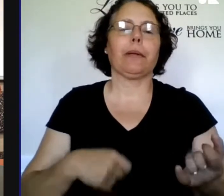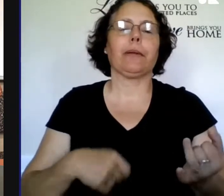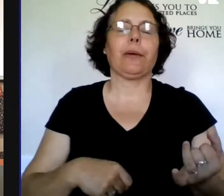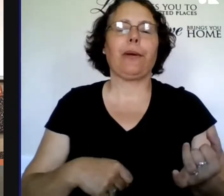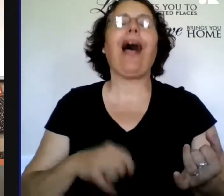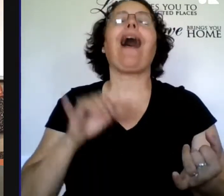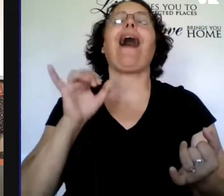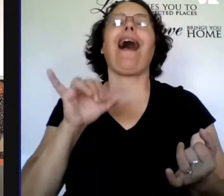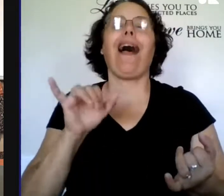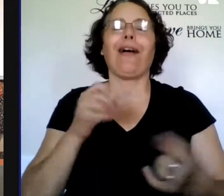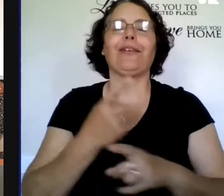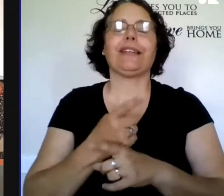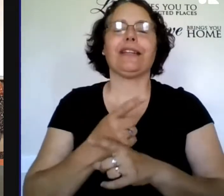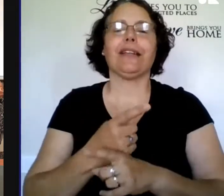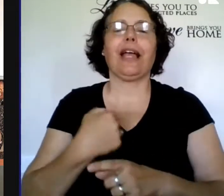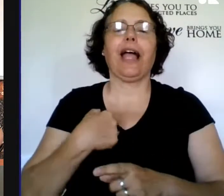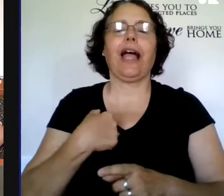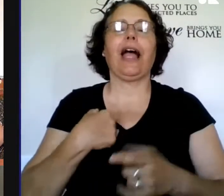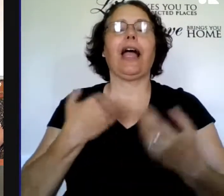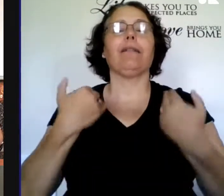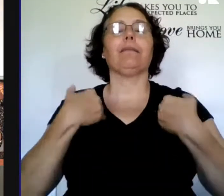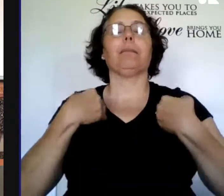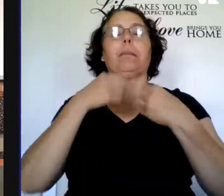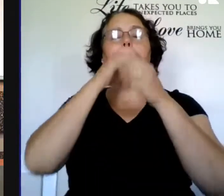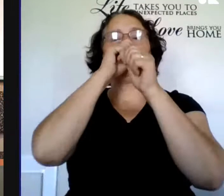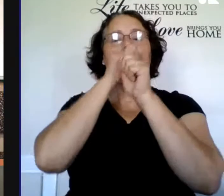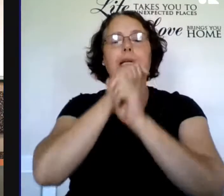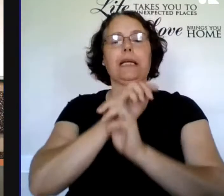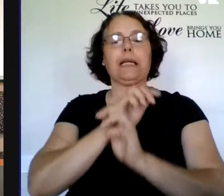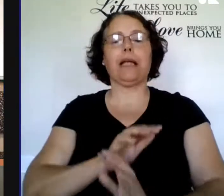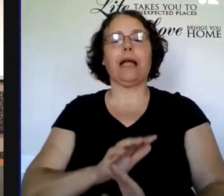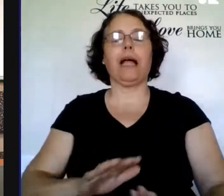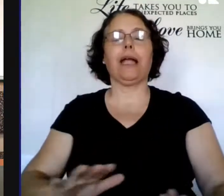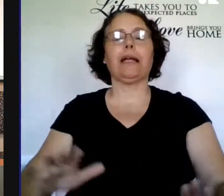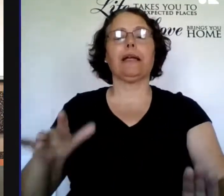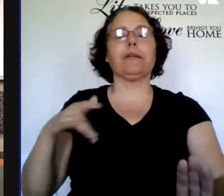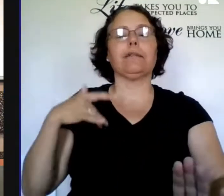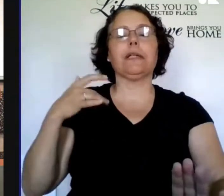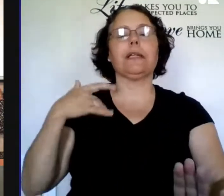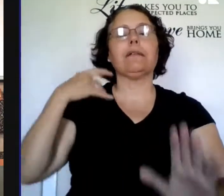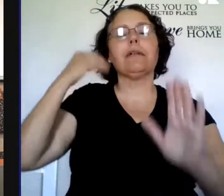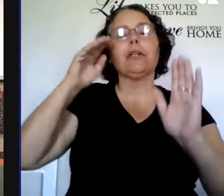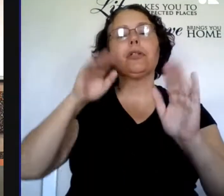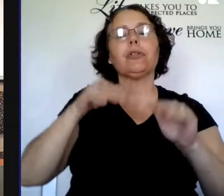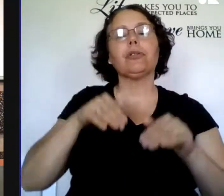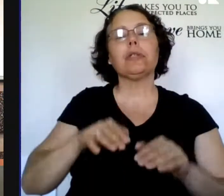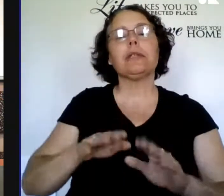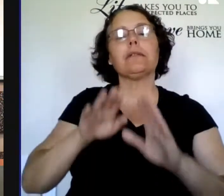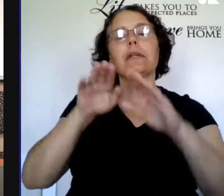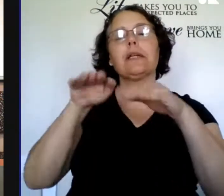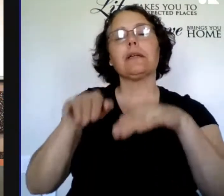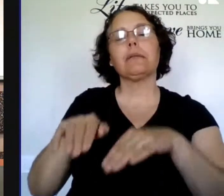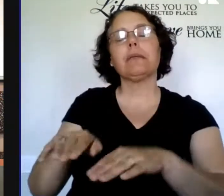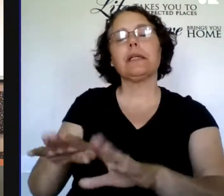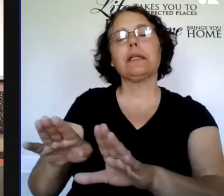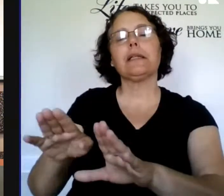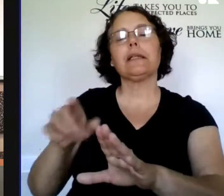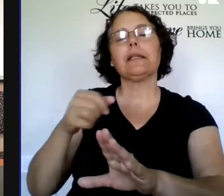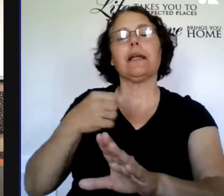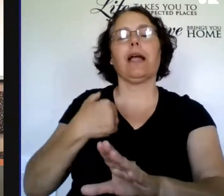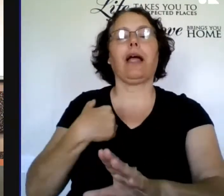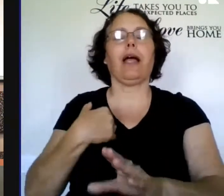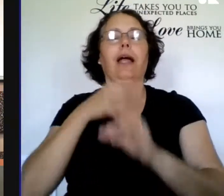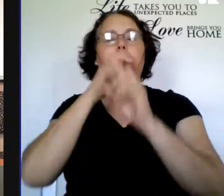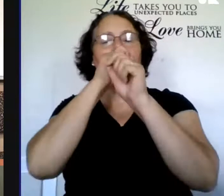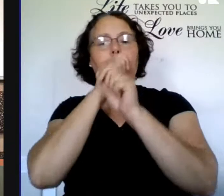There we go. I've got peace like a river. I've got